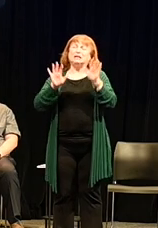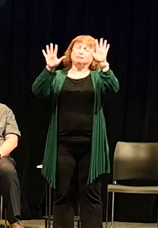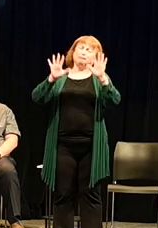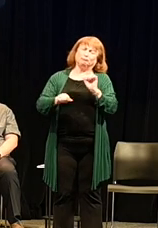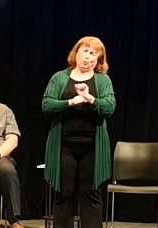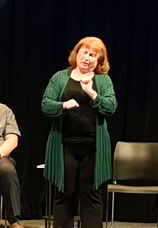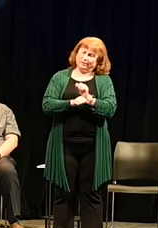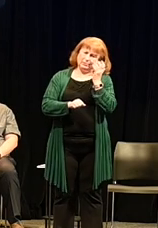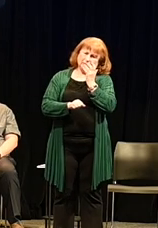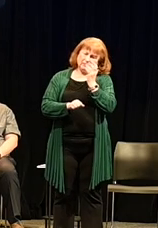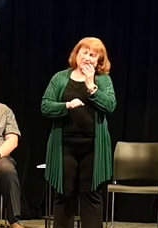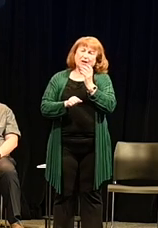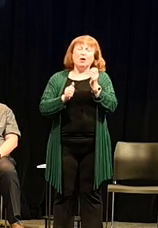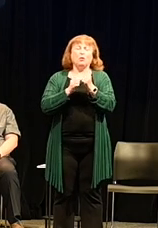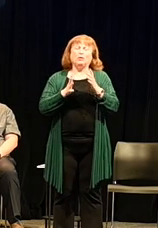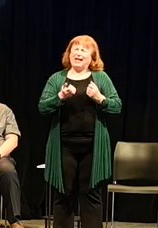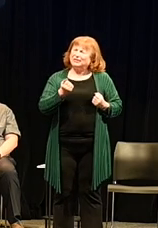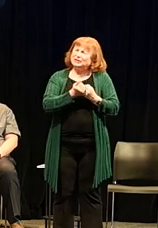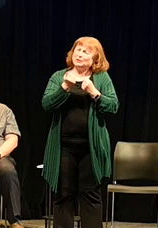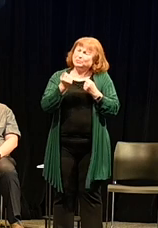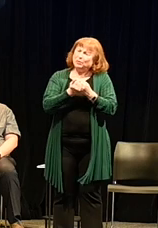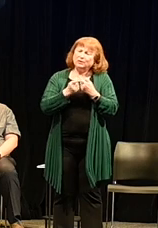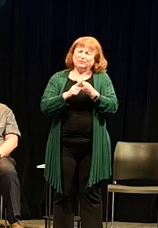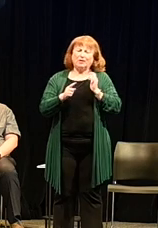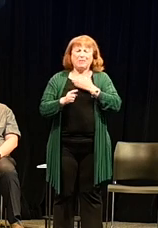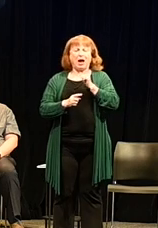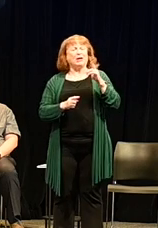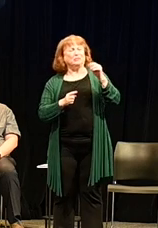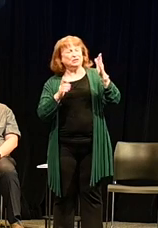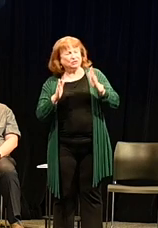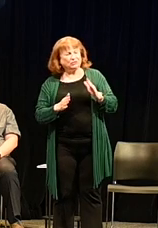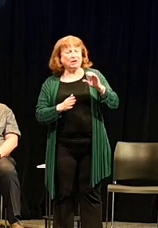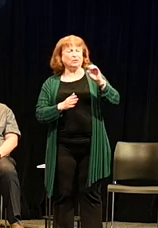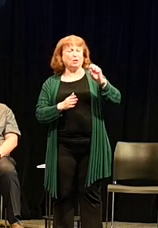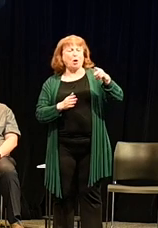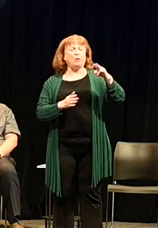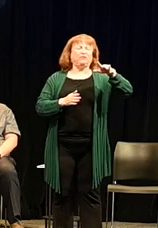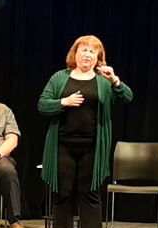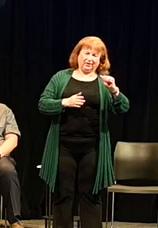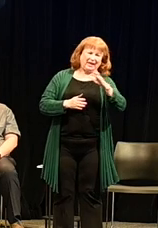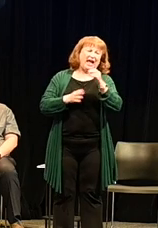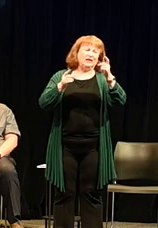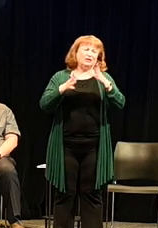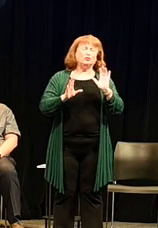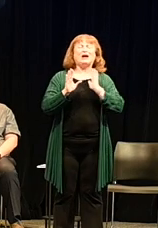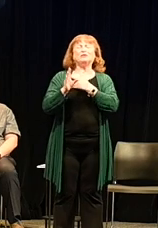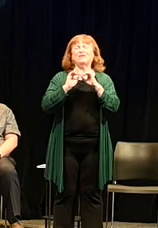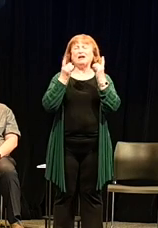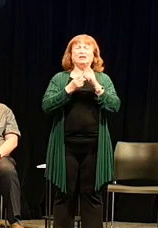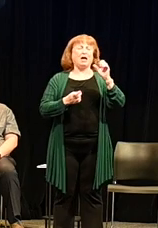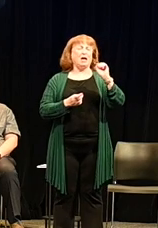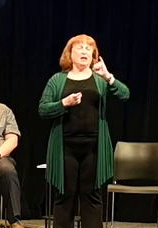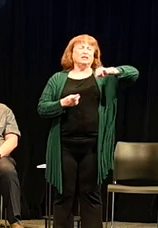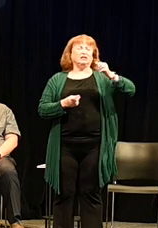work. And without the support of our administrator, Ophelia Ott, and the director of our department,